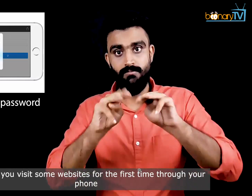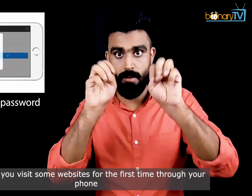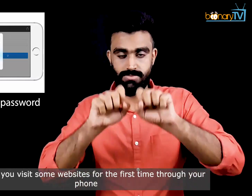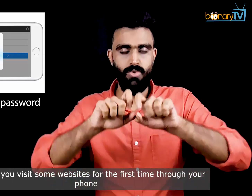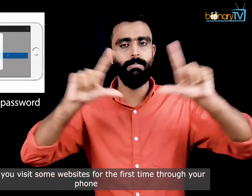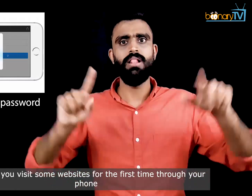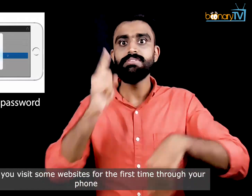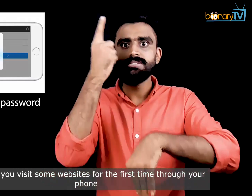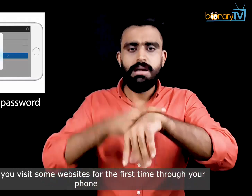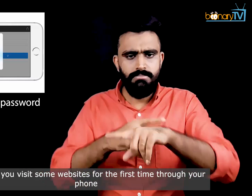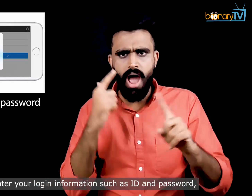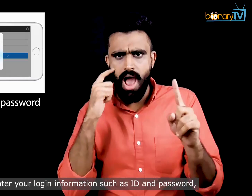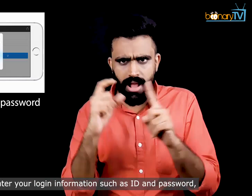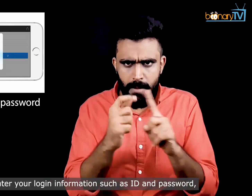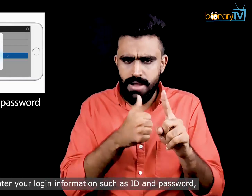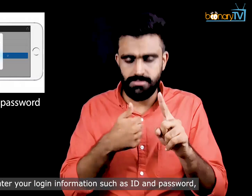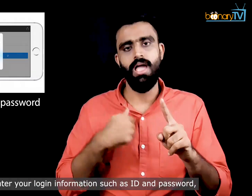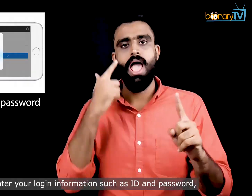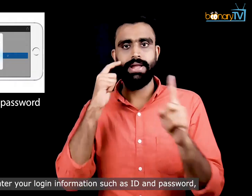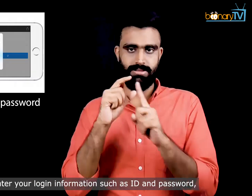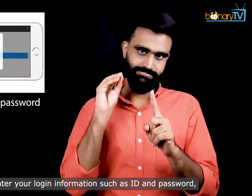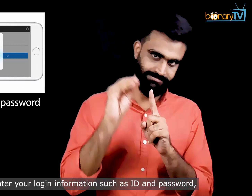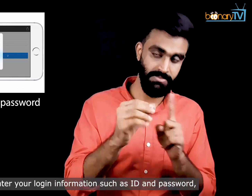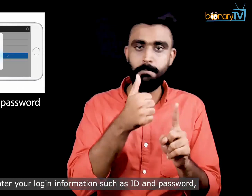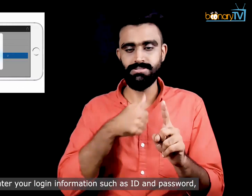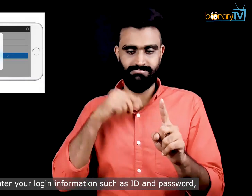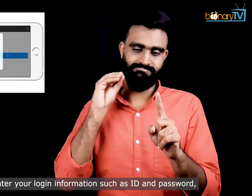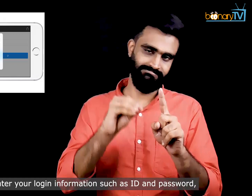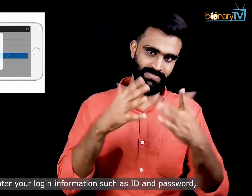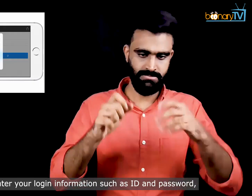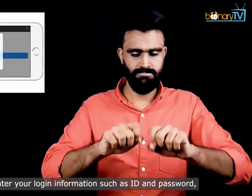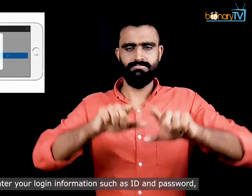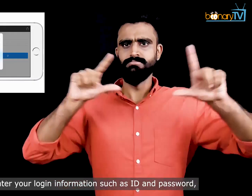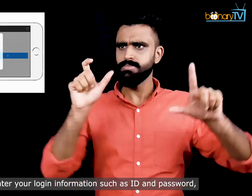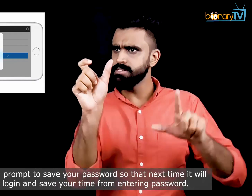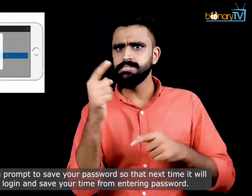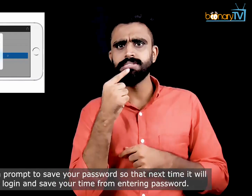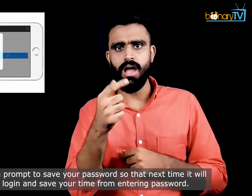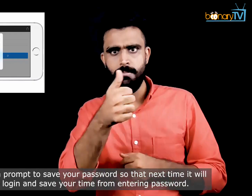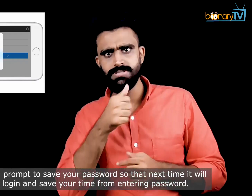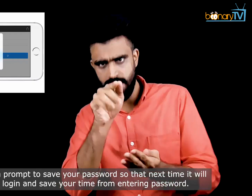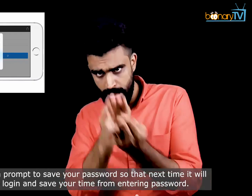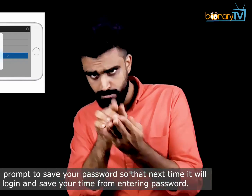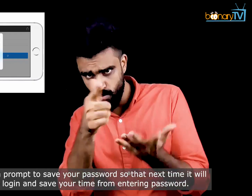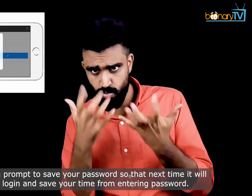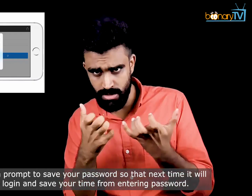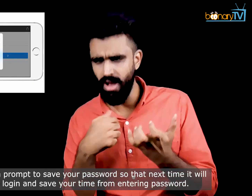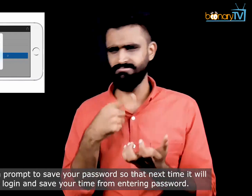time through your phone and enter login information such as ID and password, you get a prompt to save your